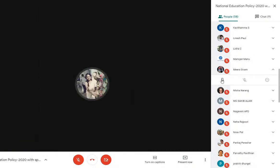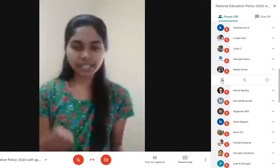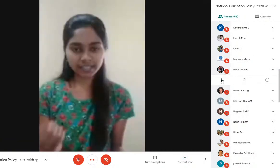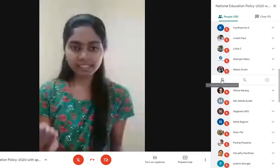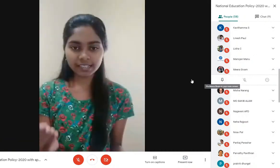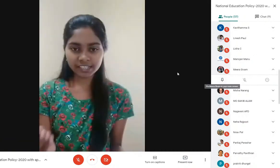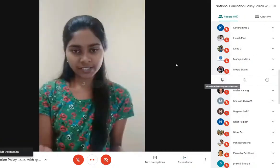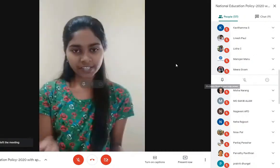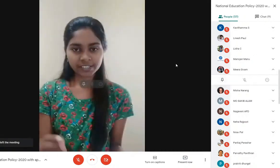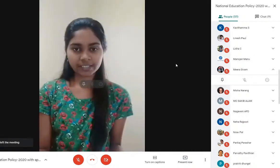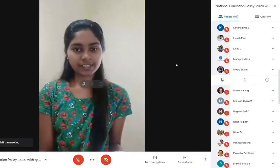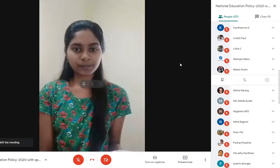general instructions.